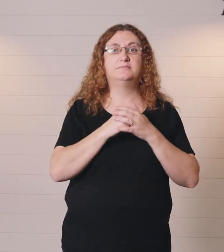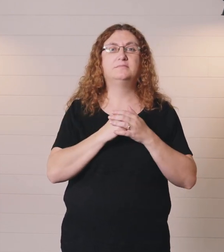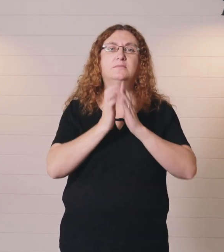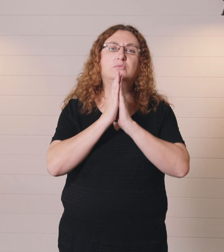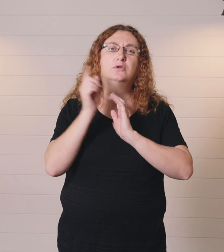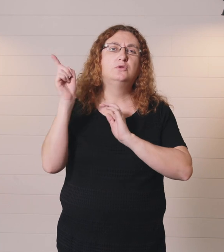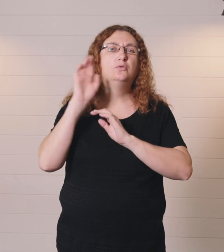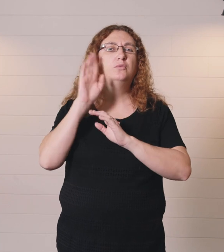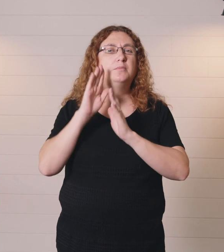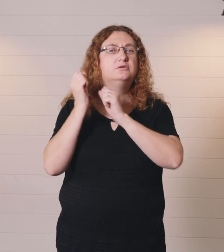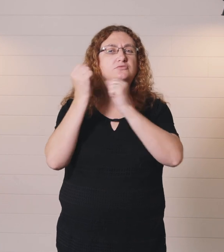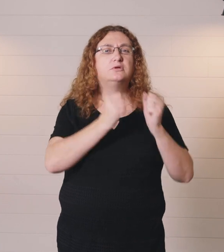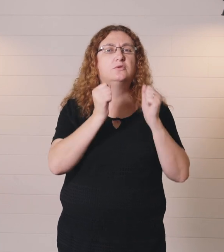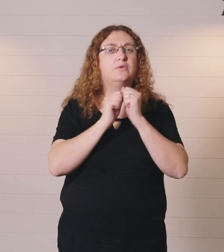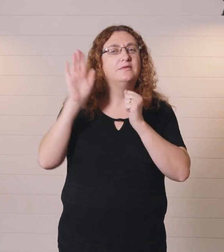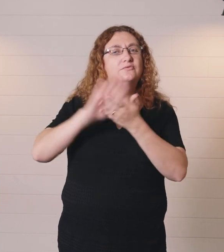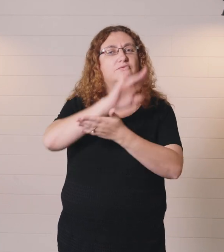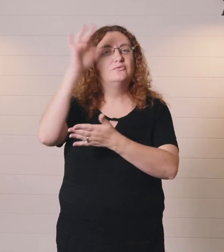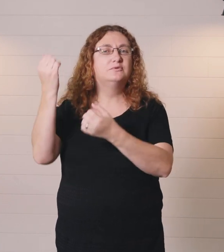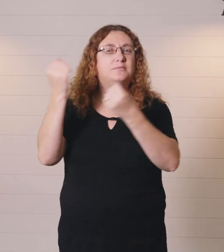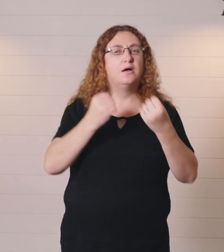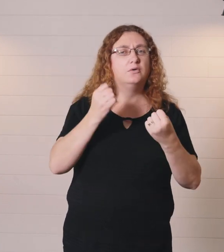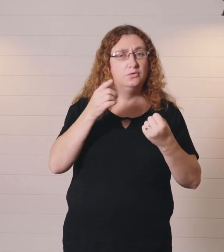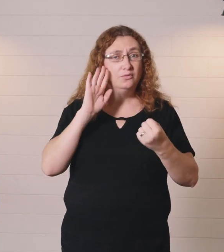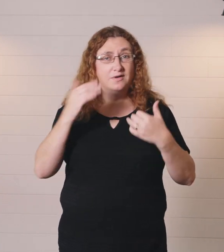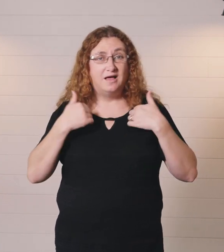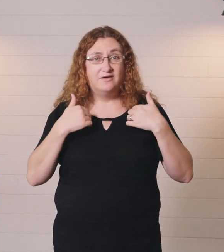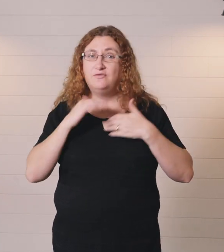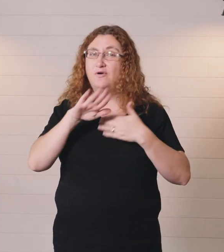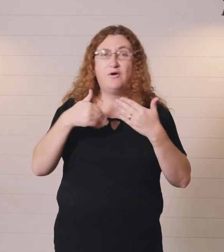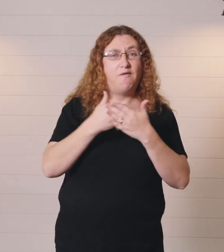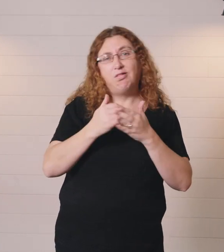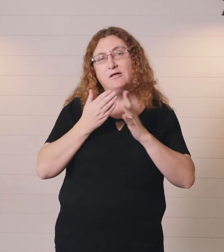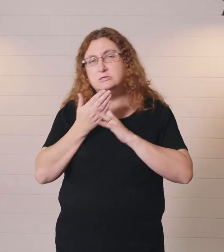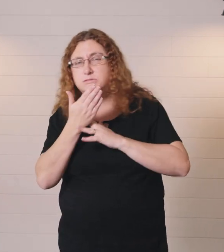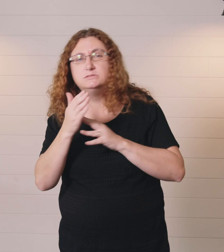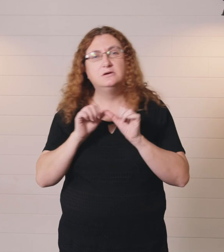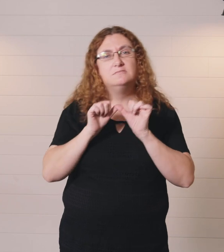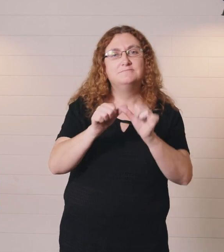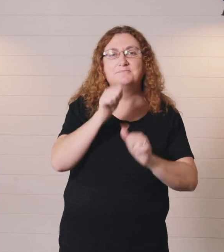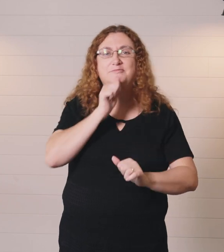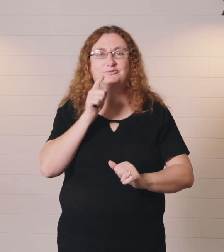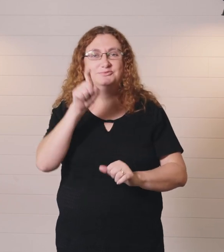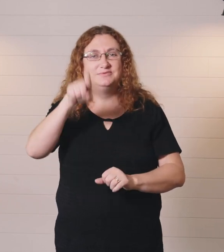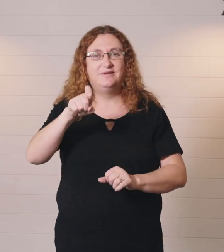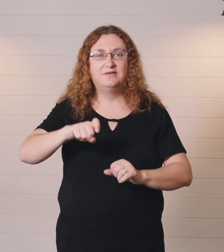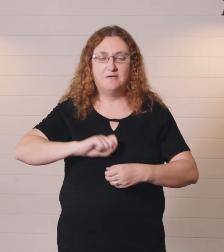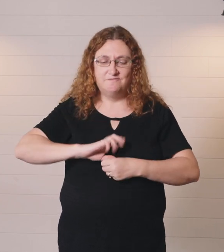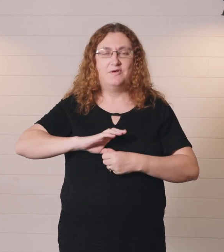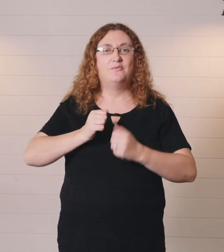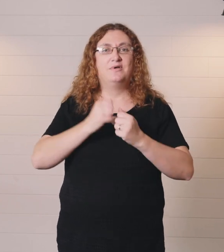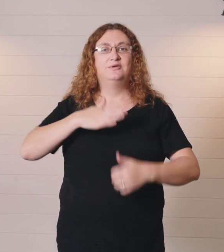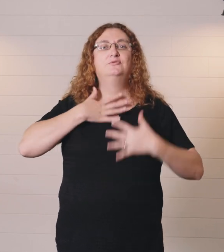be strengthened with all his glorious power, so you will have all the endurance and patience you need. May you be filled